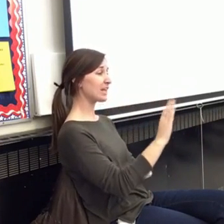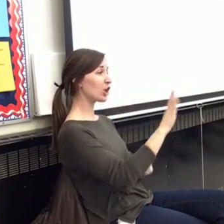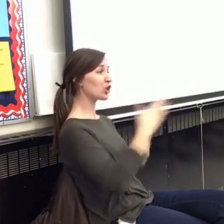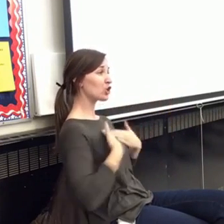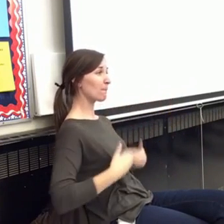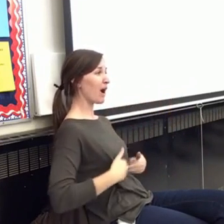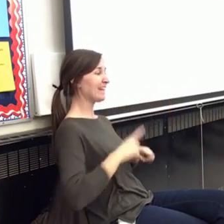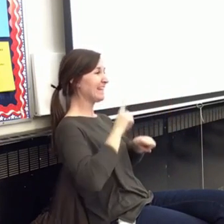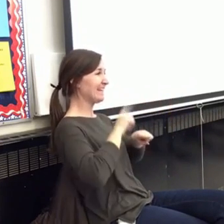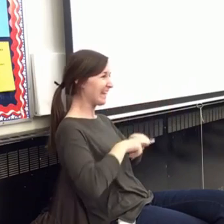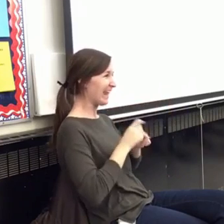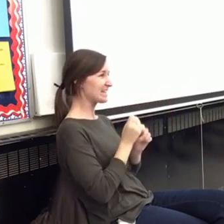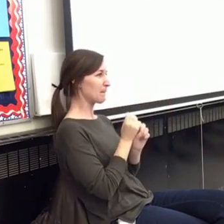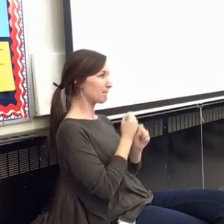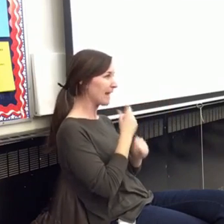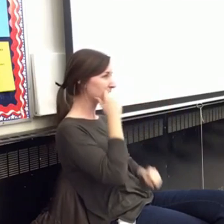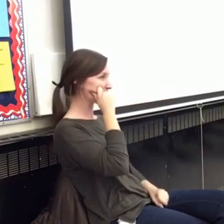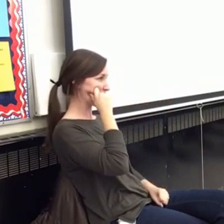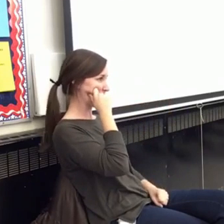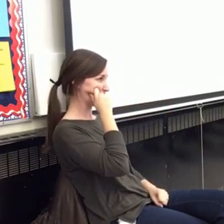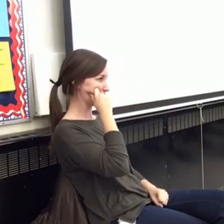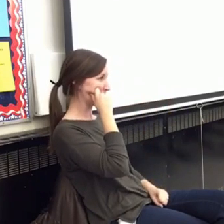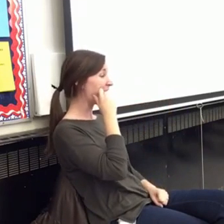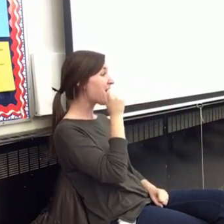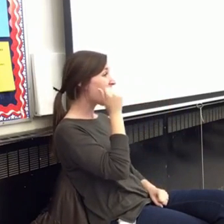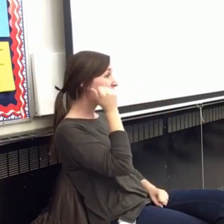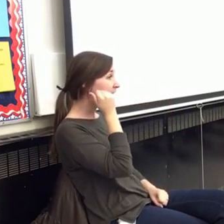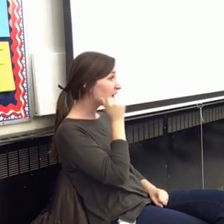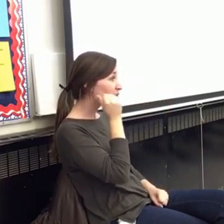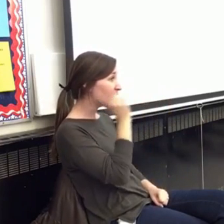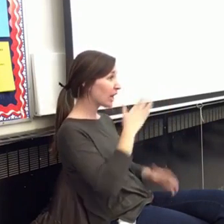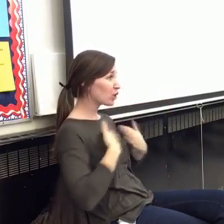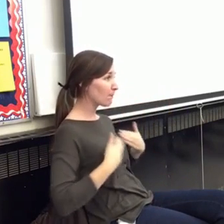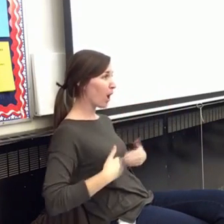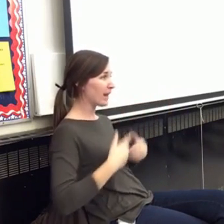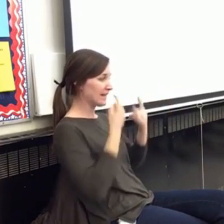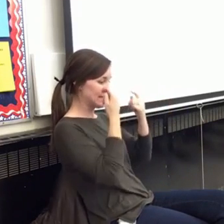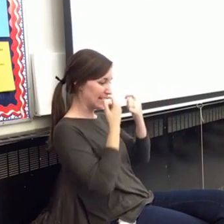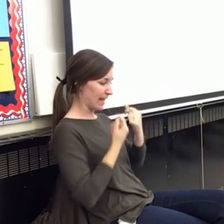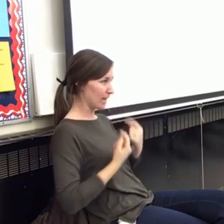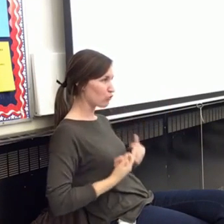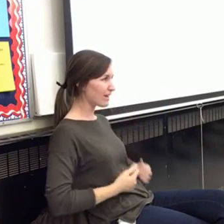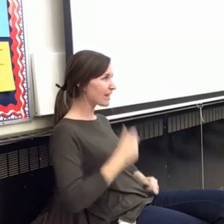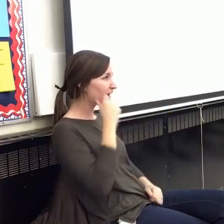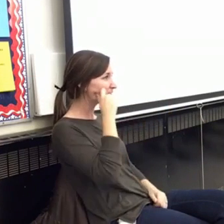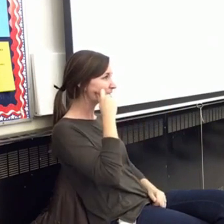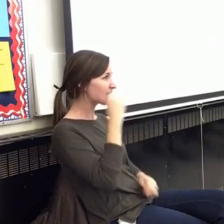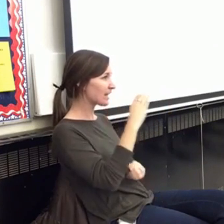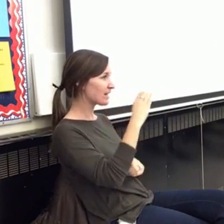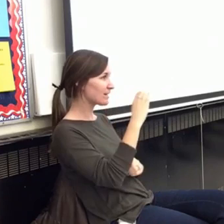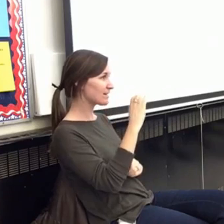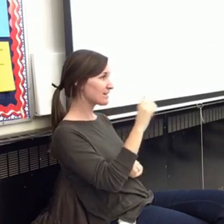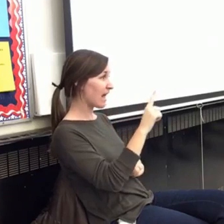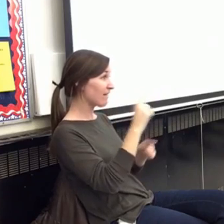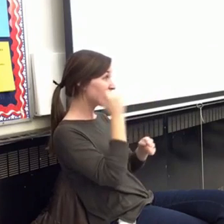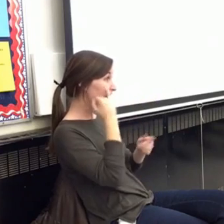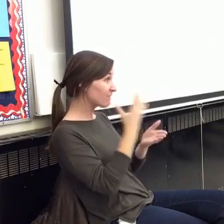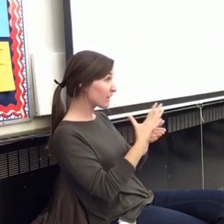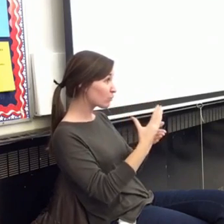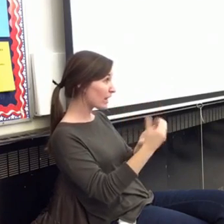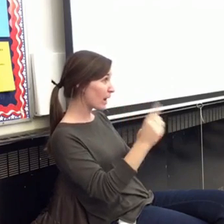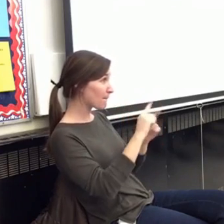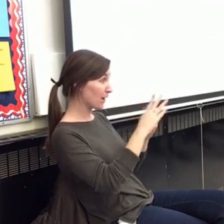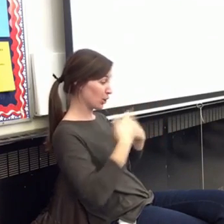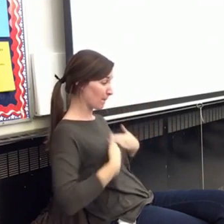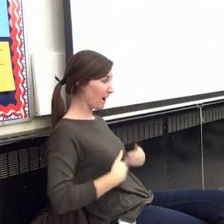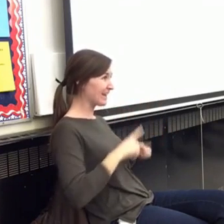create skin. Every day you guys lose thousands of skin cells. When all those skin cells run out and you can't recreate it, you go down